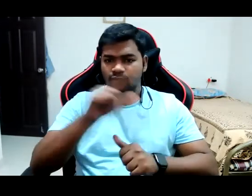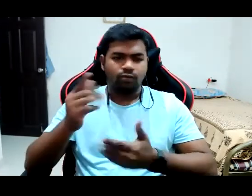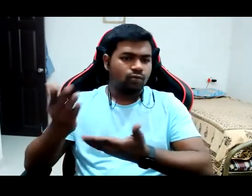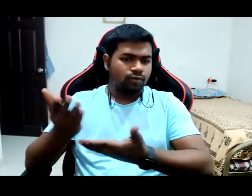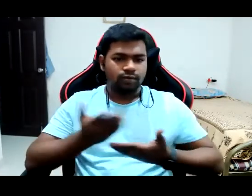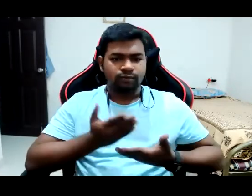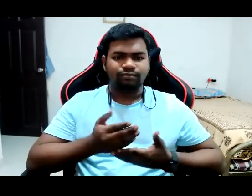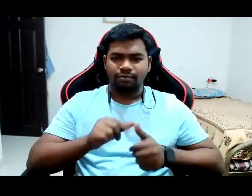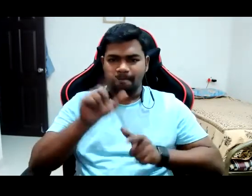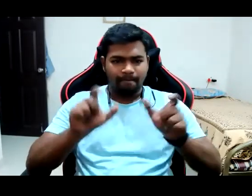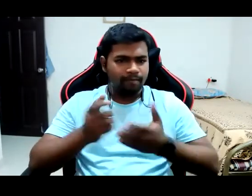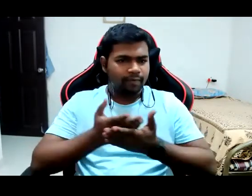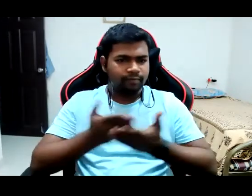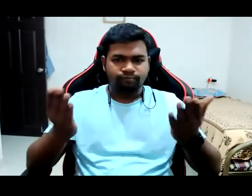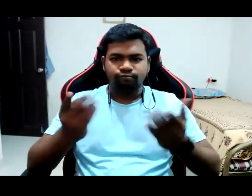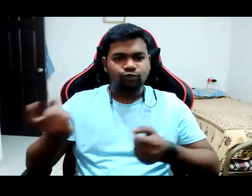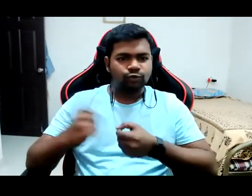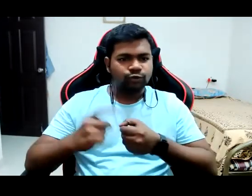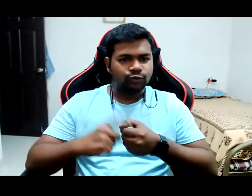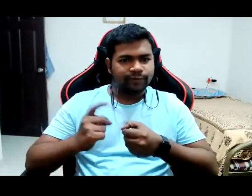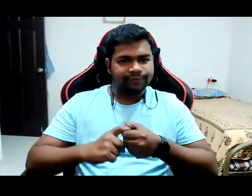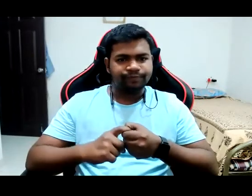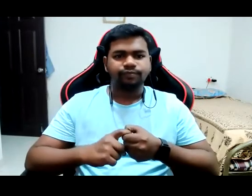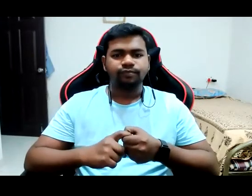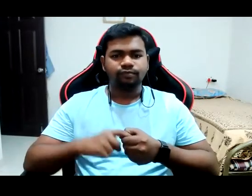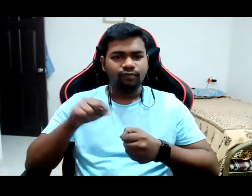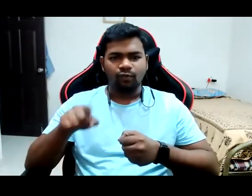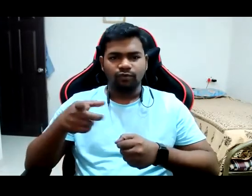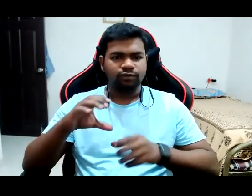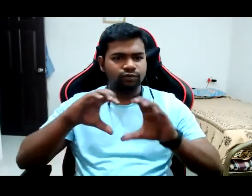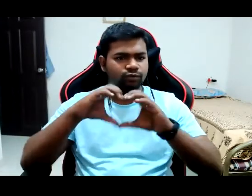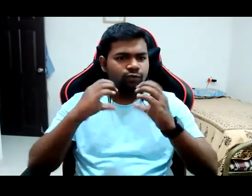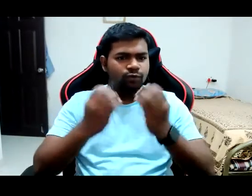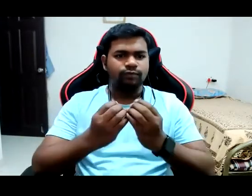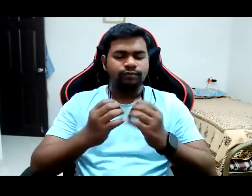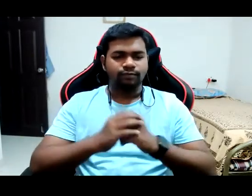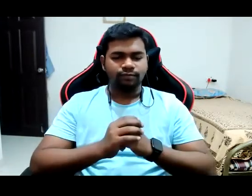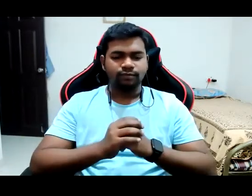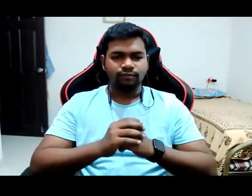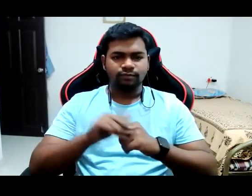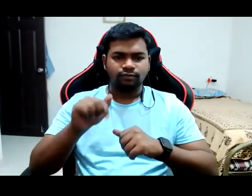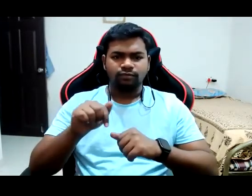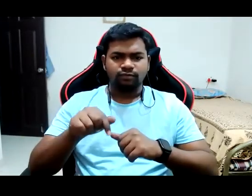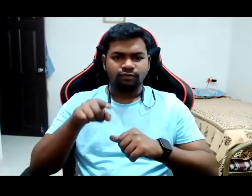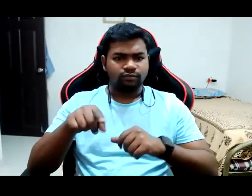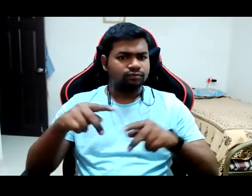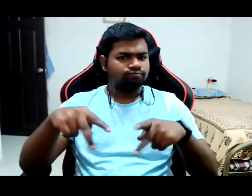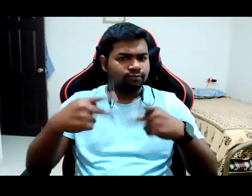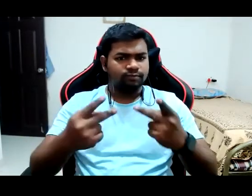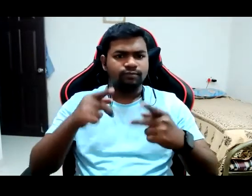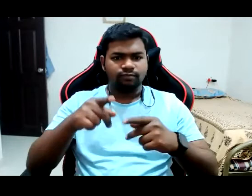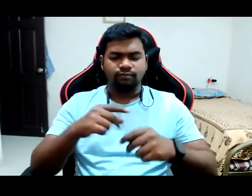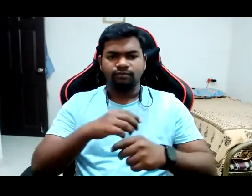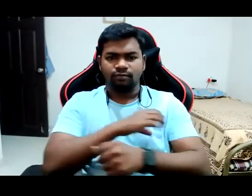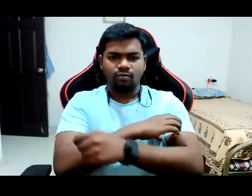good to have you all of you join us this year for this Confluence. And, this being virtual has also given us the ability to basically